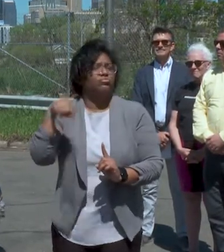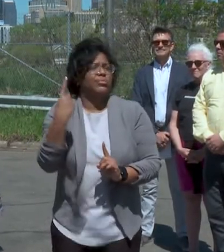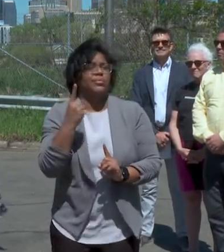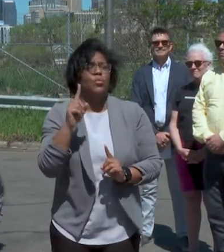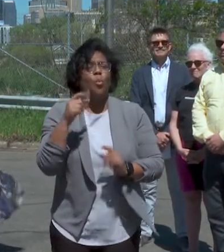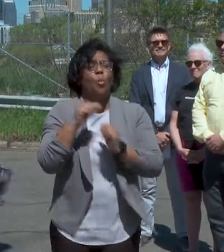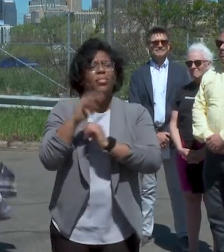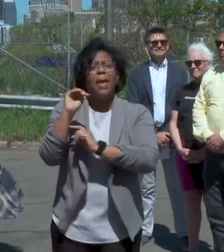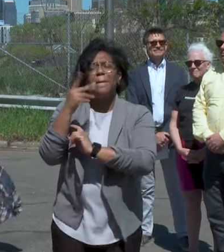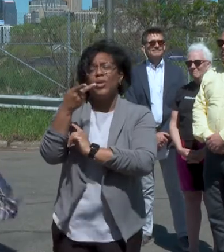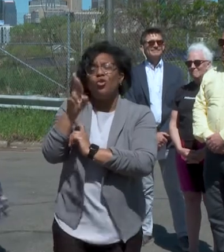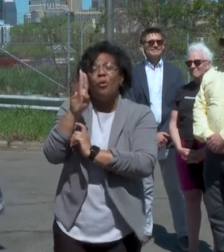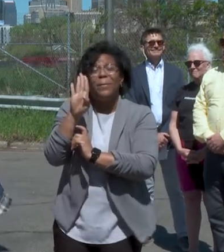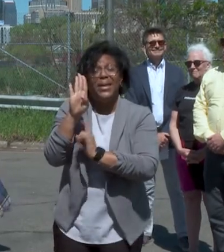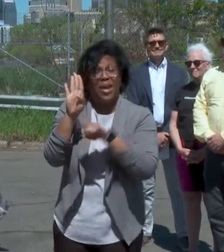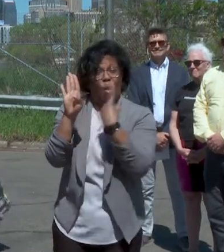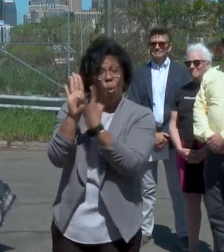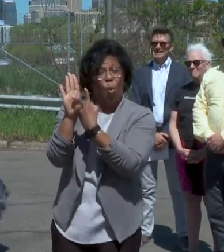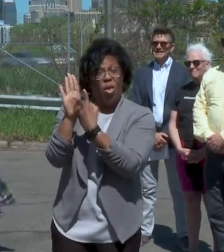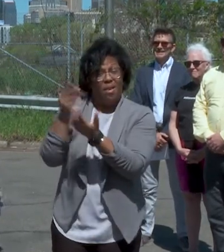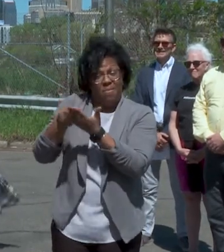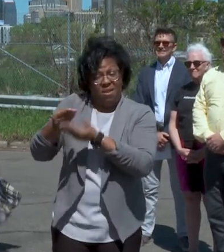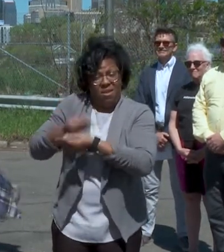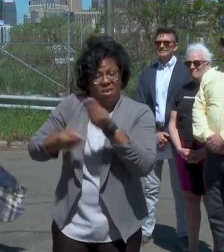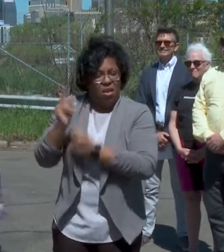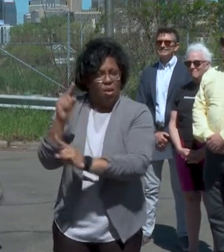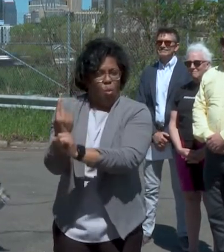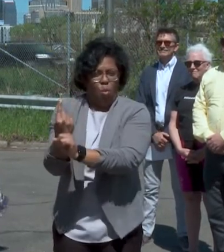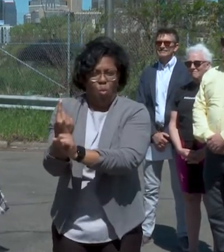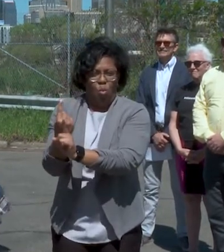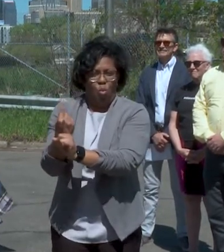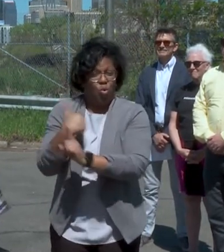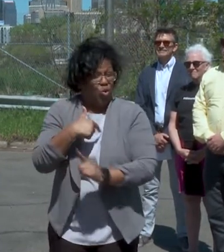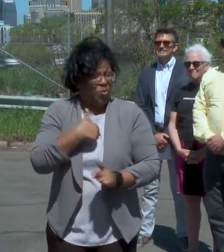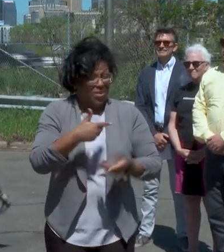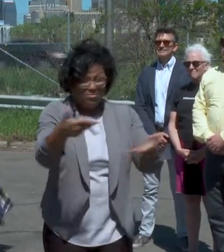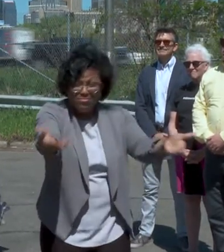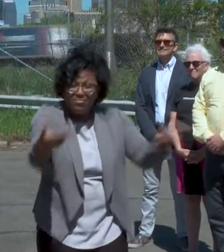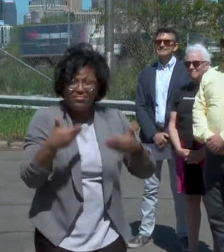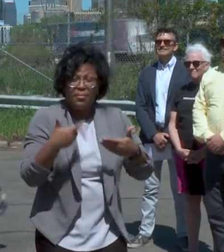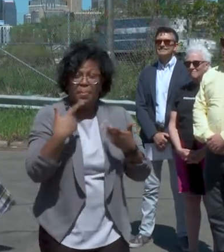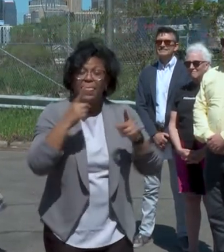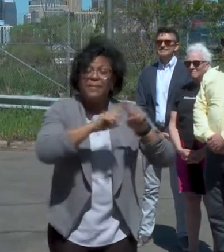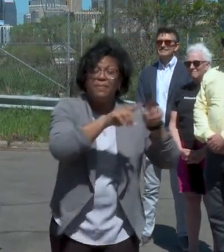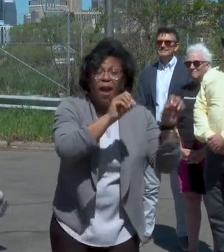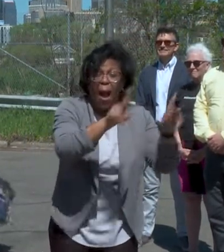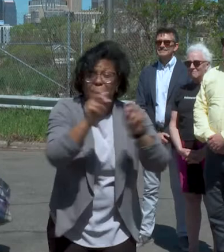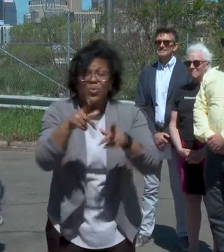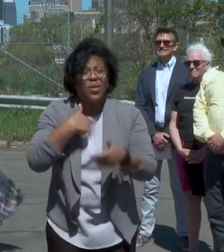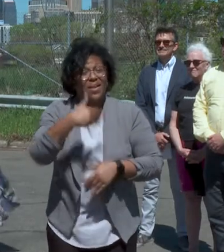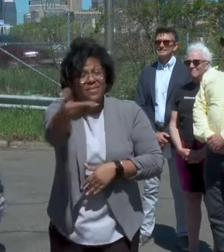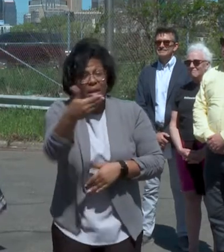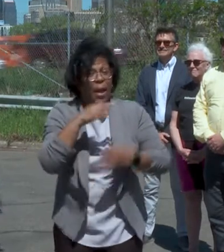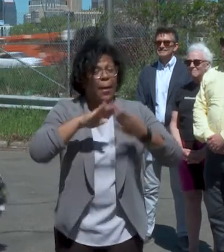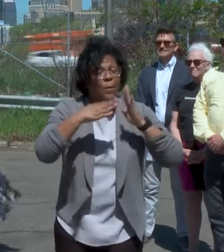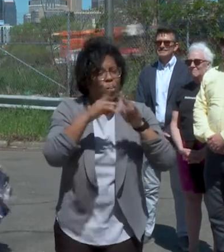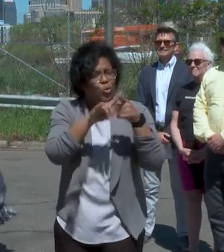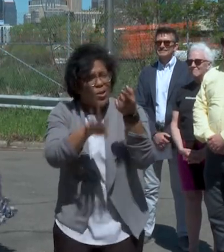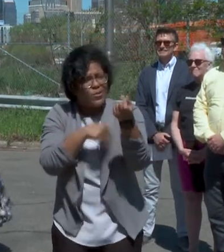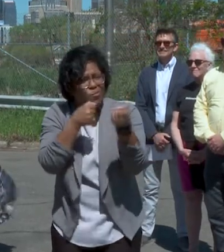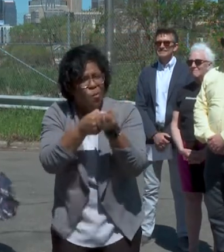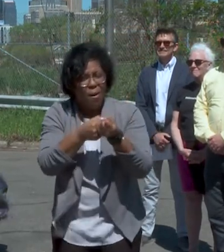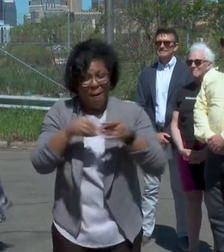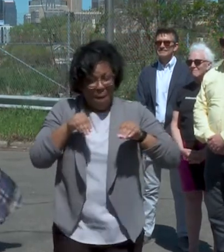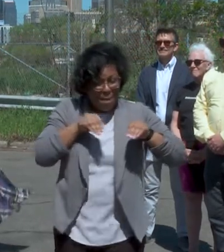In addition, we welcome the opportunity for building community support in the ongoing planting and the growth